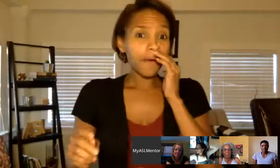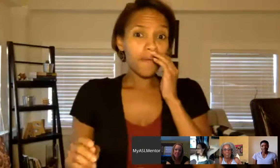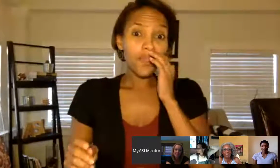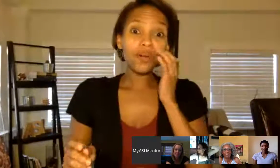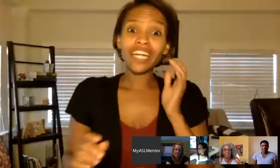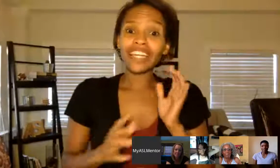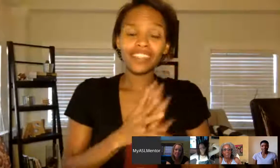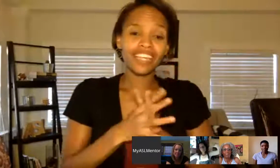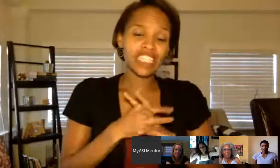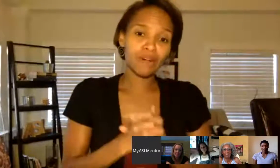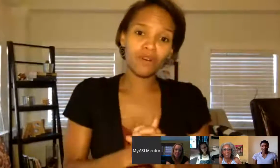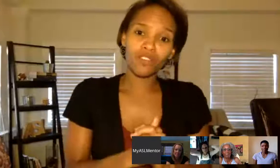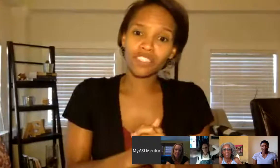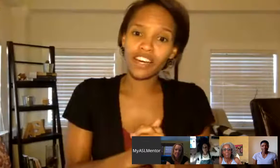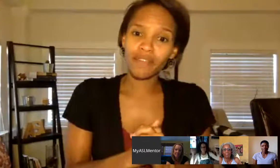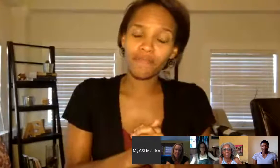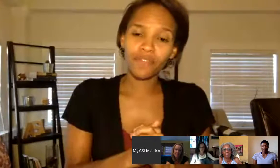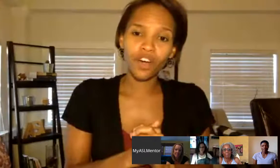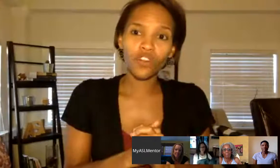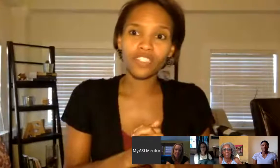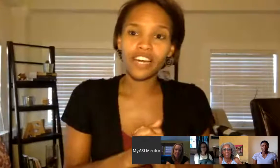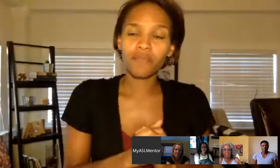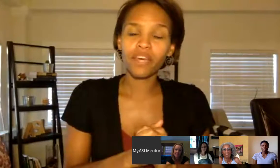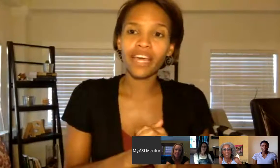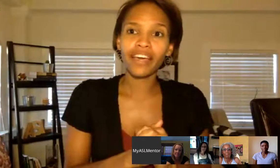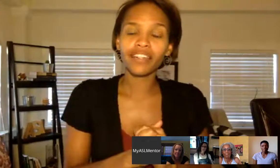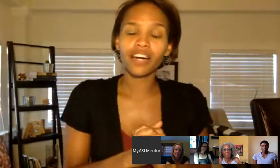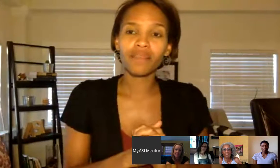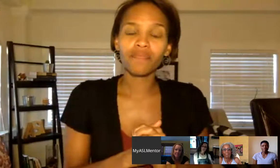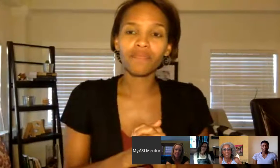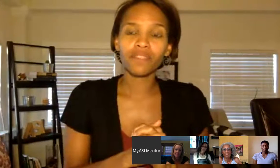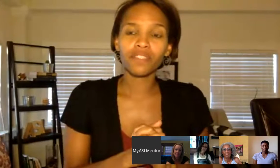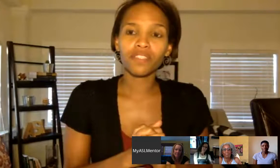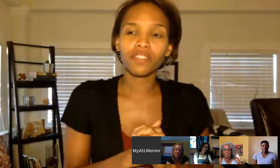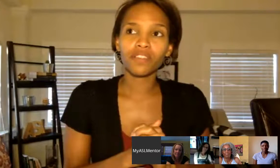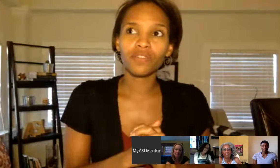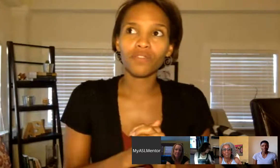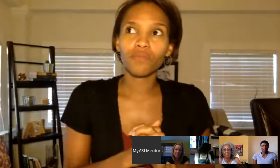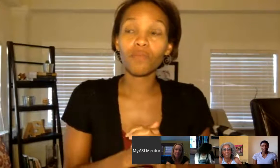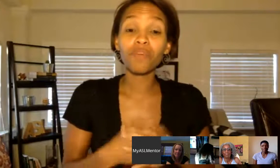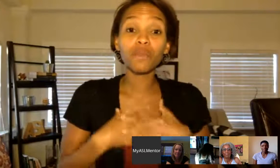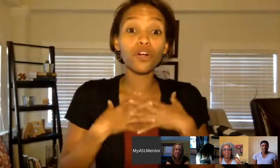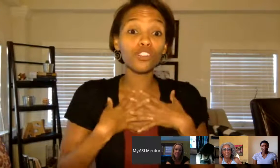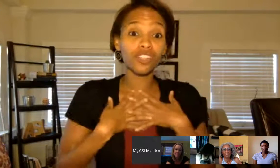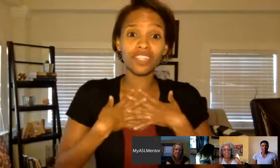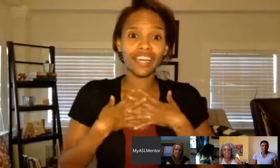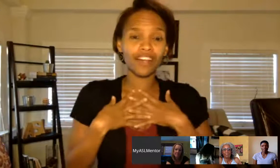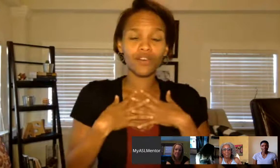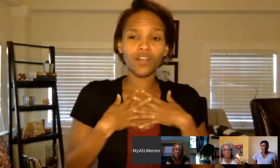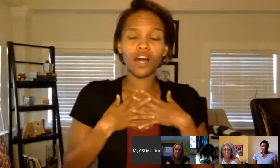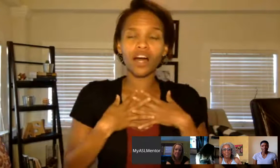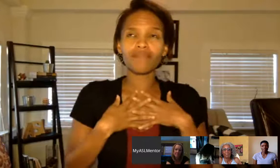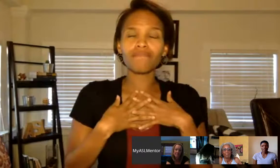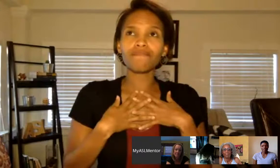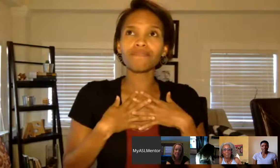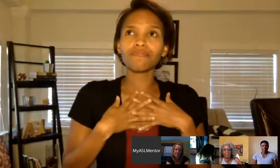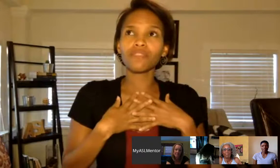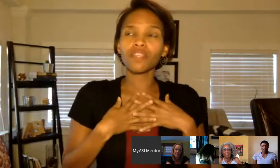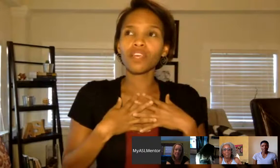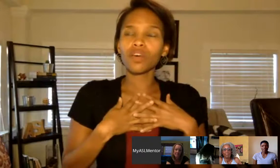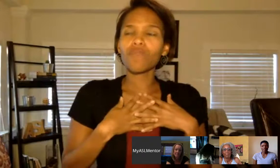Yeah, I mean, those kinds of things come up all the time. And me personally, I